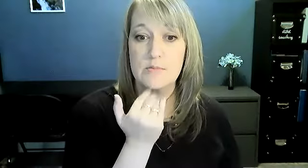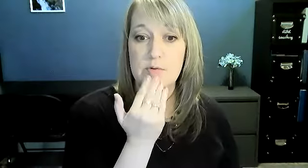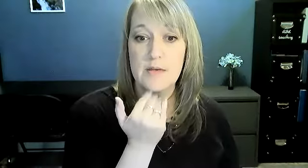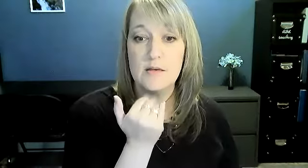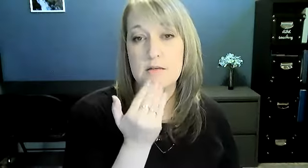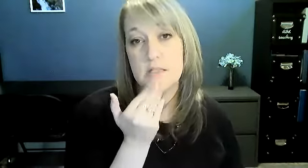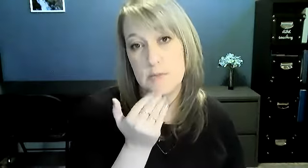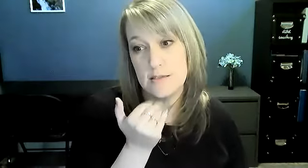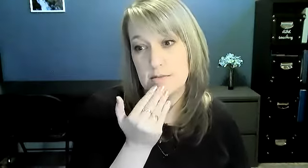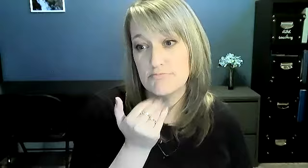moving. Sweet.